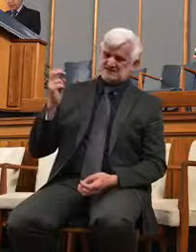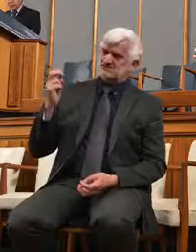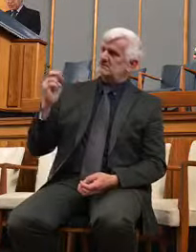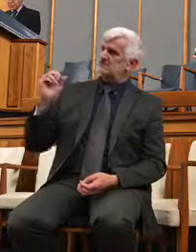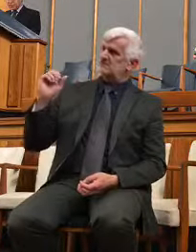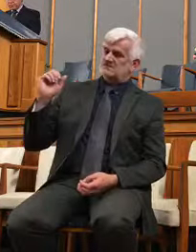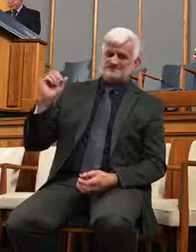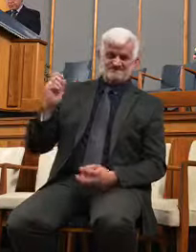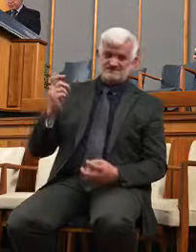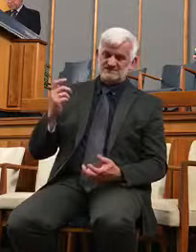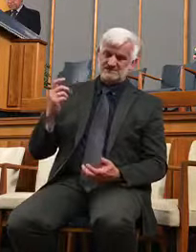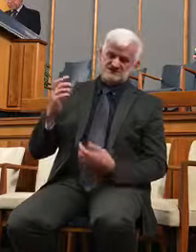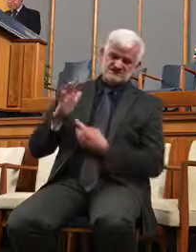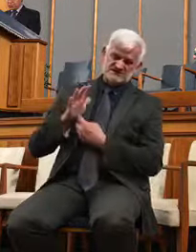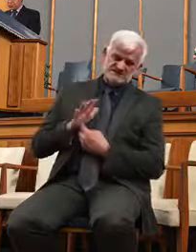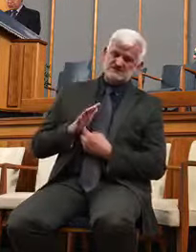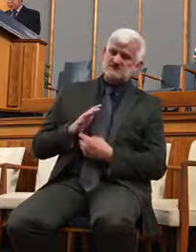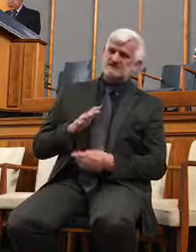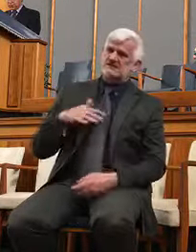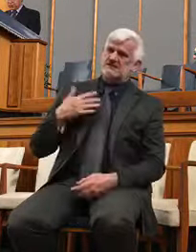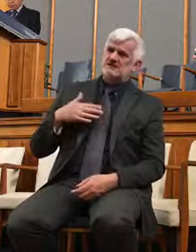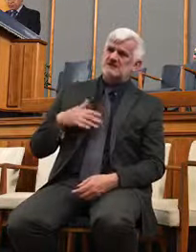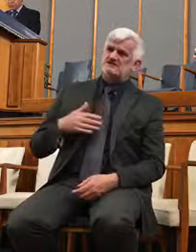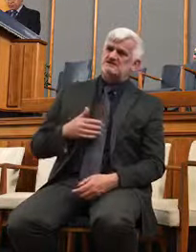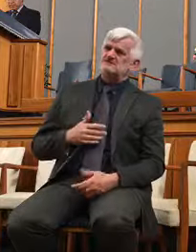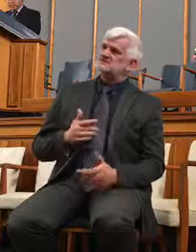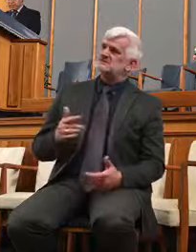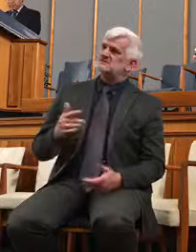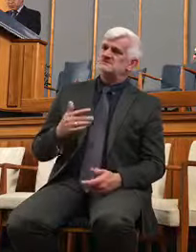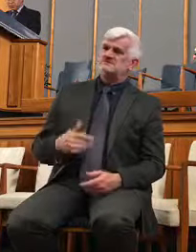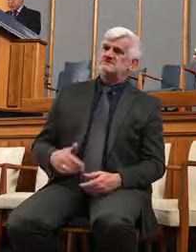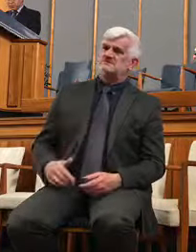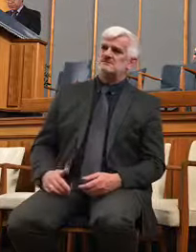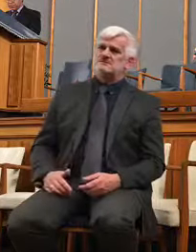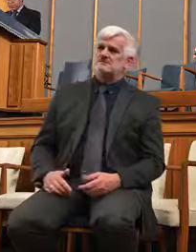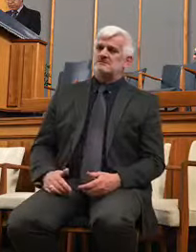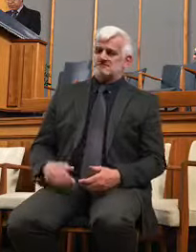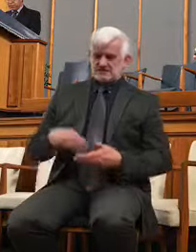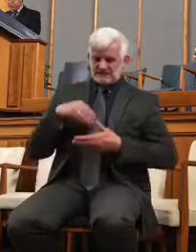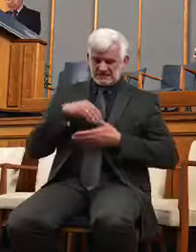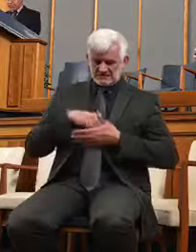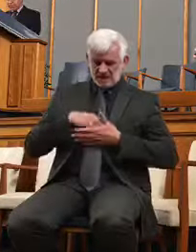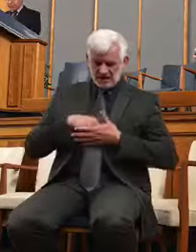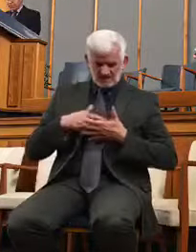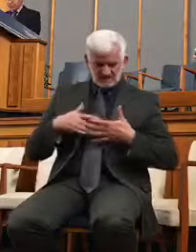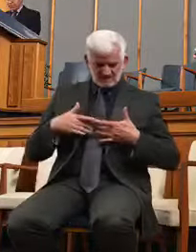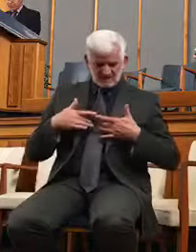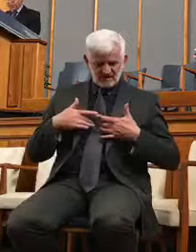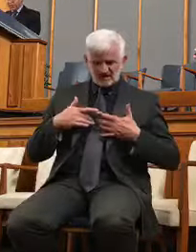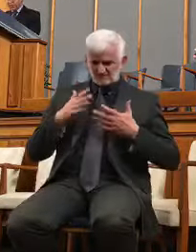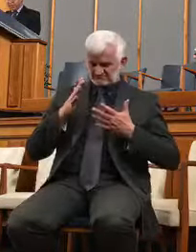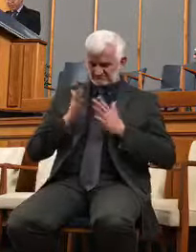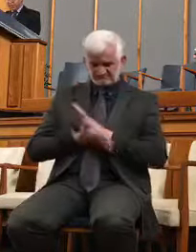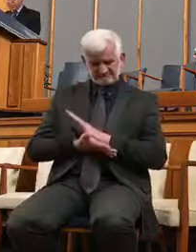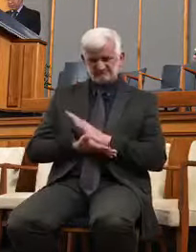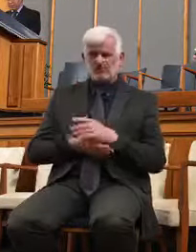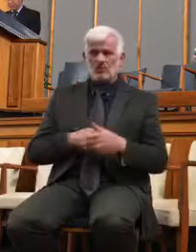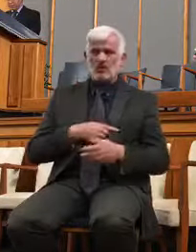hand presseth me sore. There is no soundness in my flesh because of thine